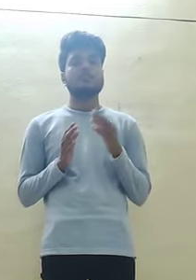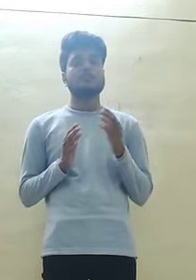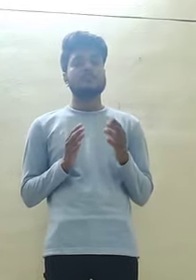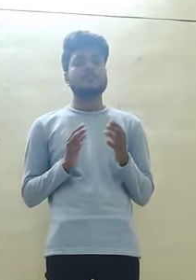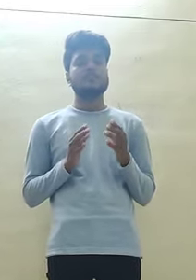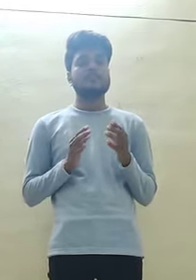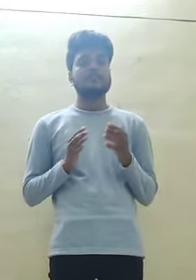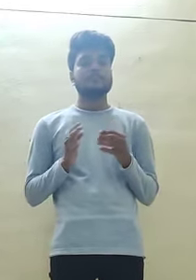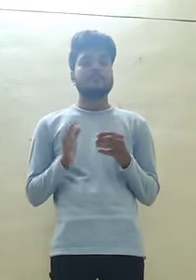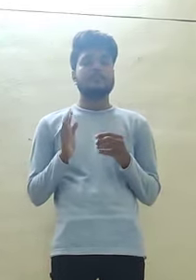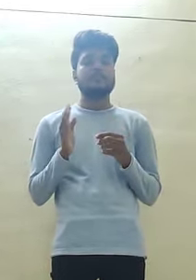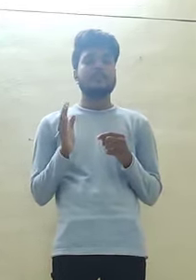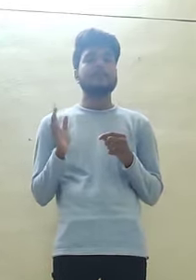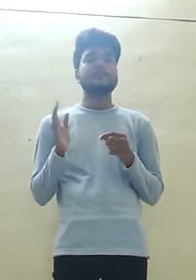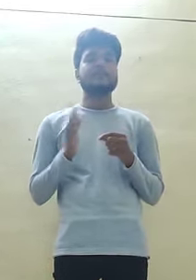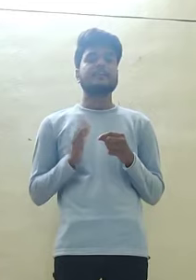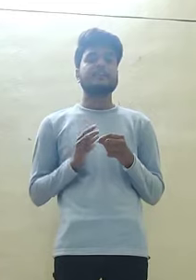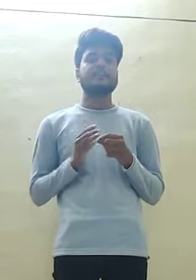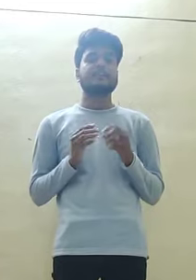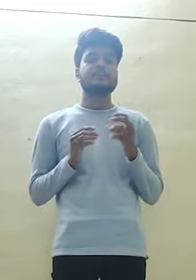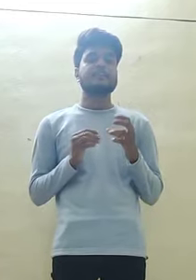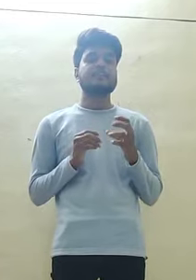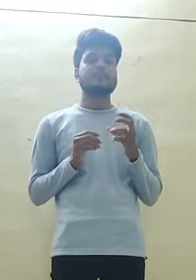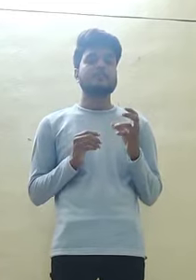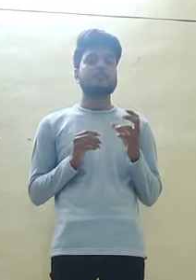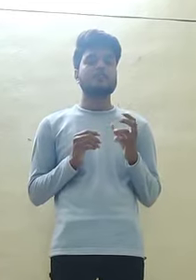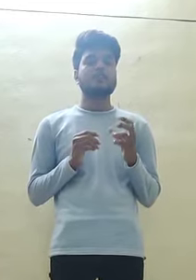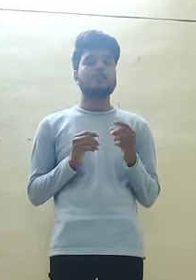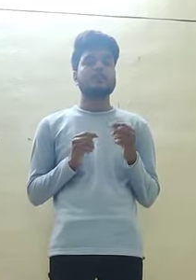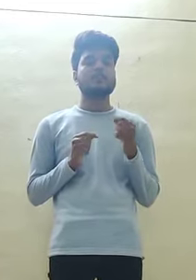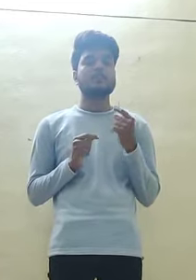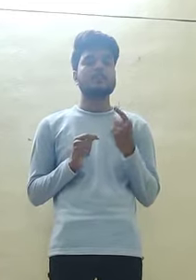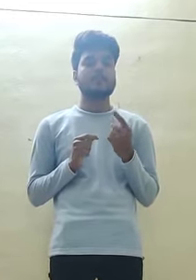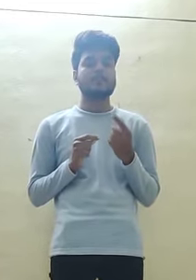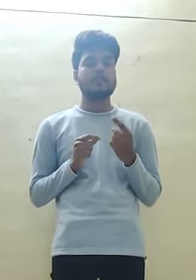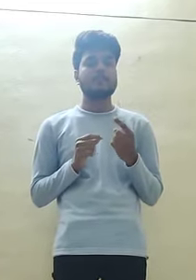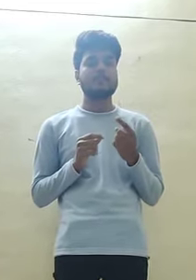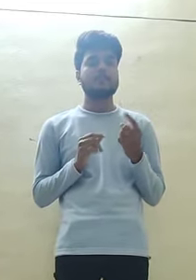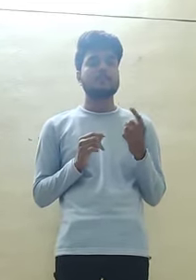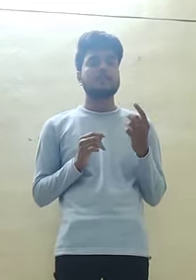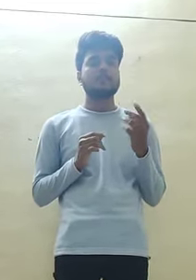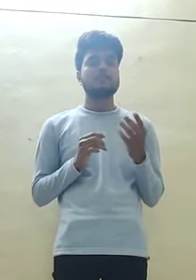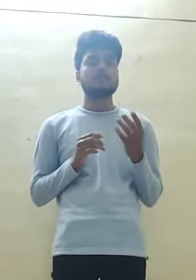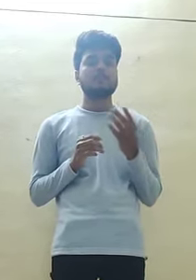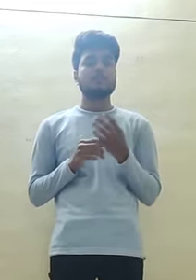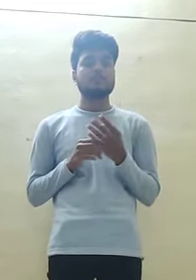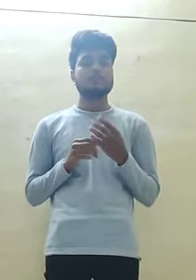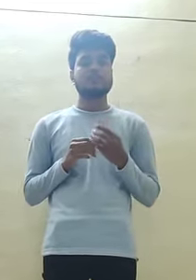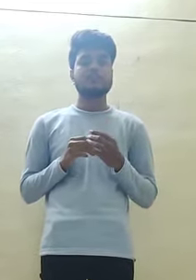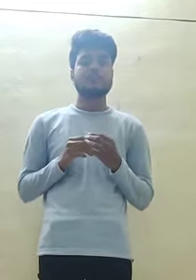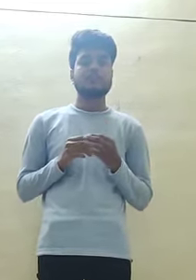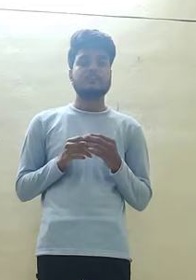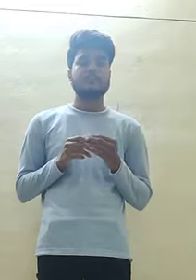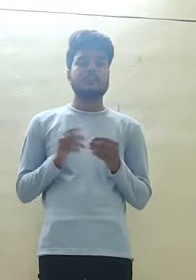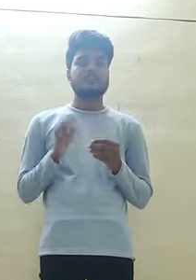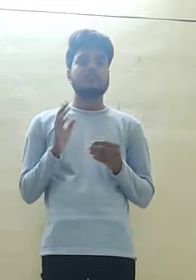functional interface. An interface which has only one abstract method is called functional interface. So